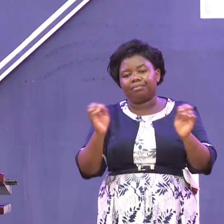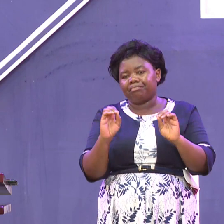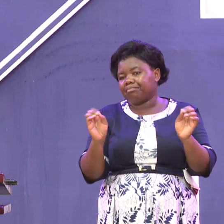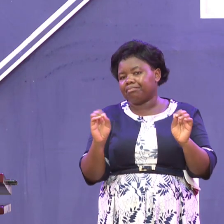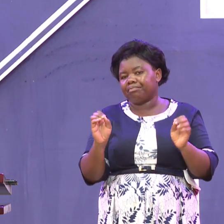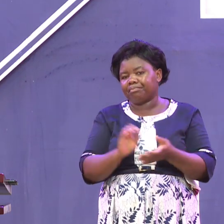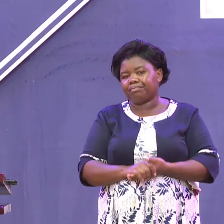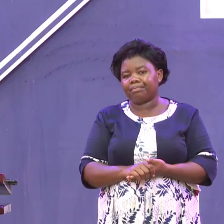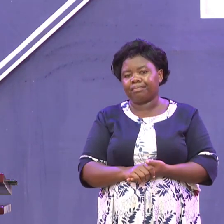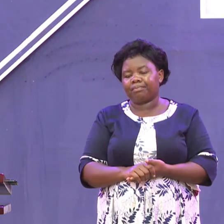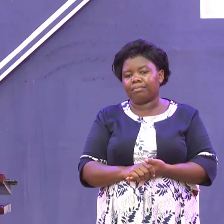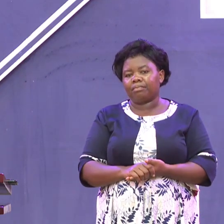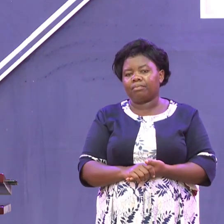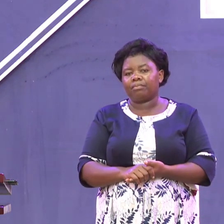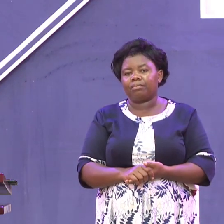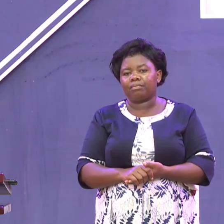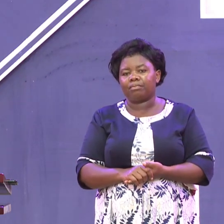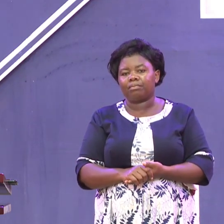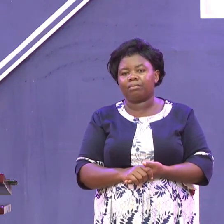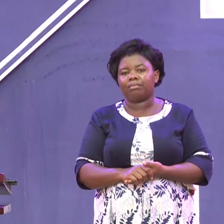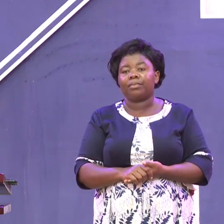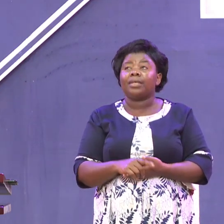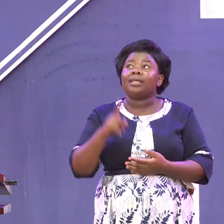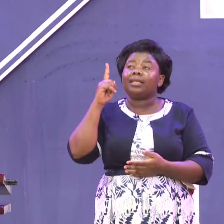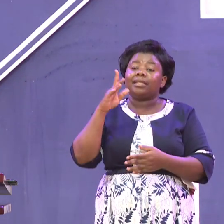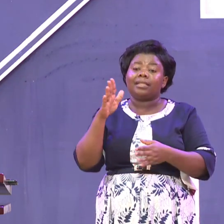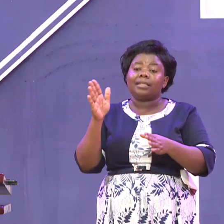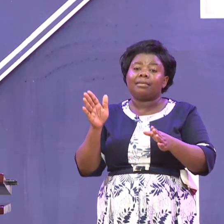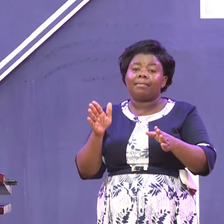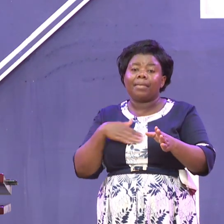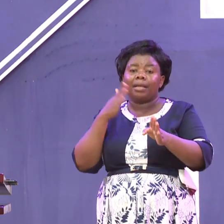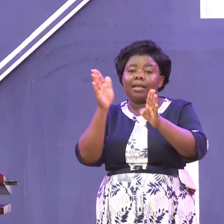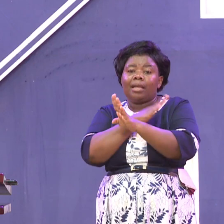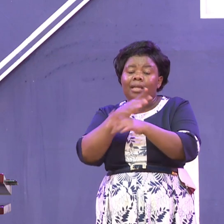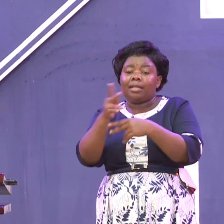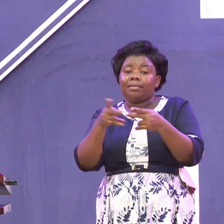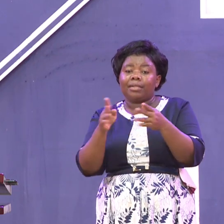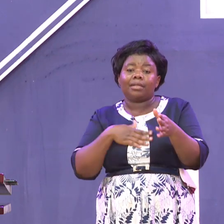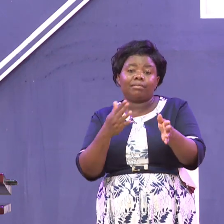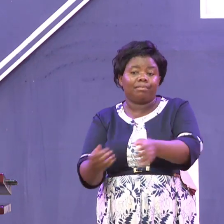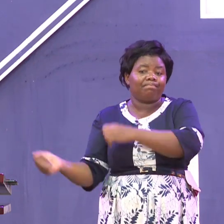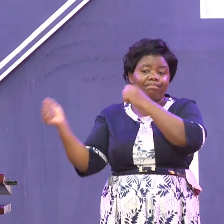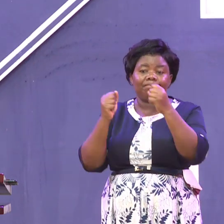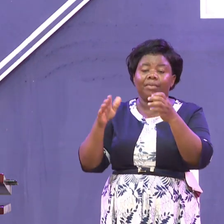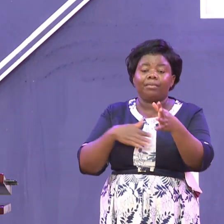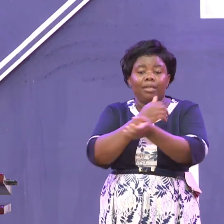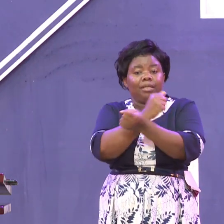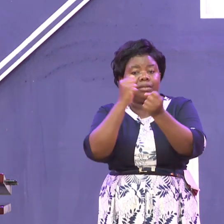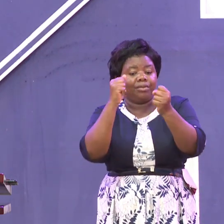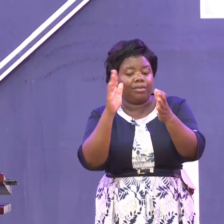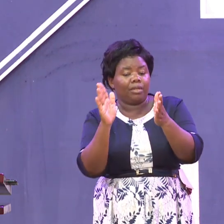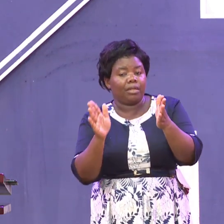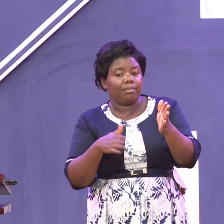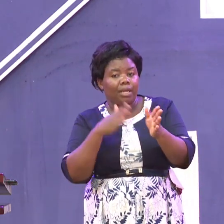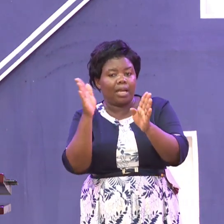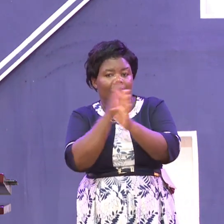from outside. Ye ngabo yange era amaanyi gange bwe bulokozi bwange era ekiddukiro